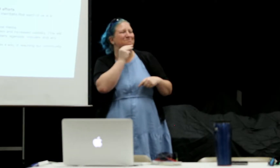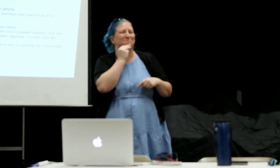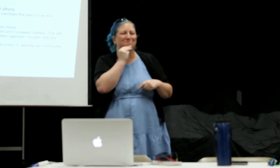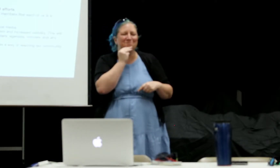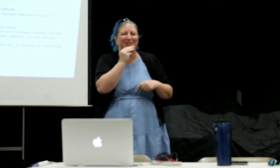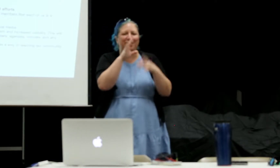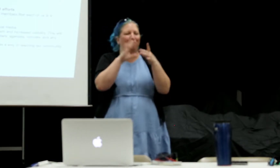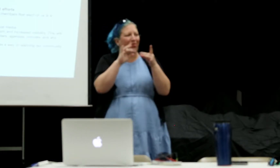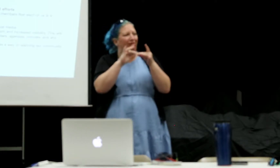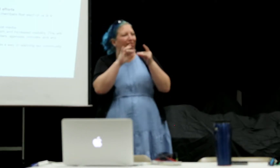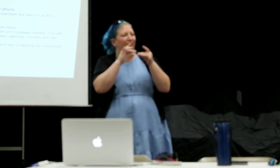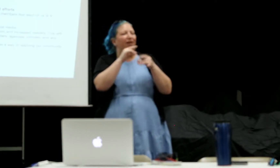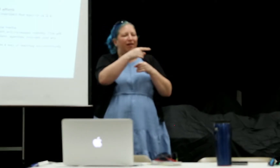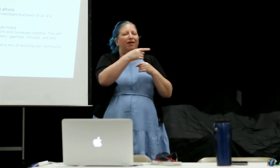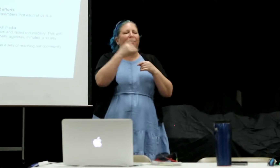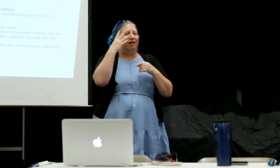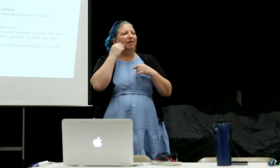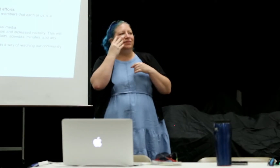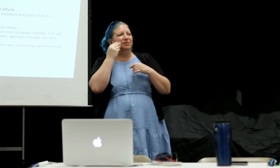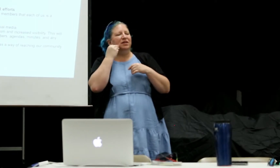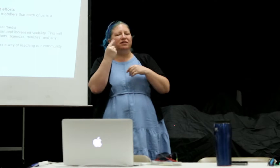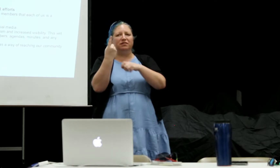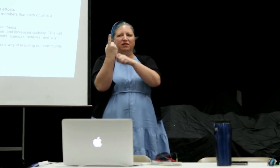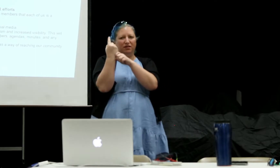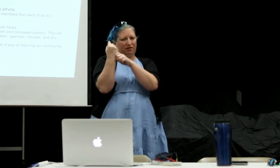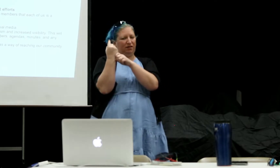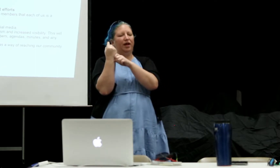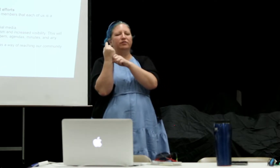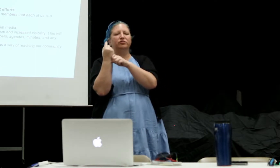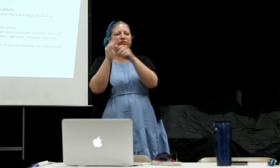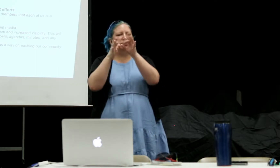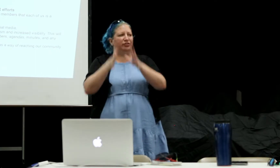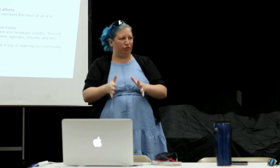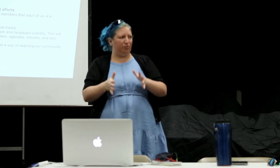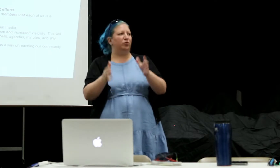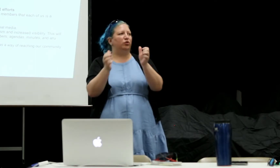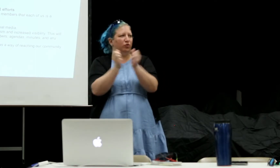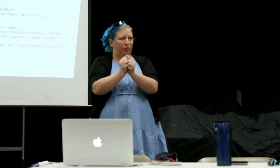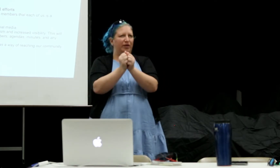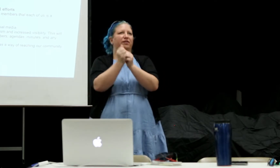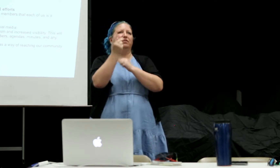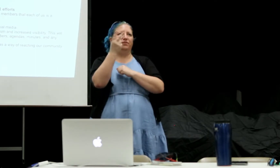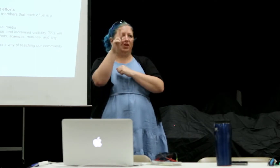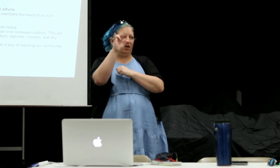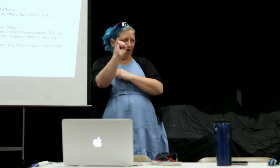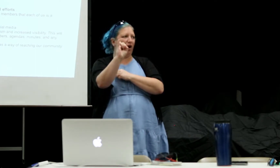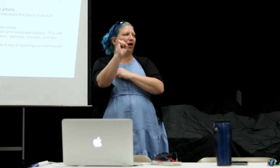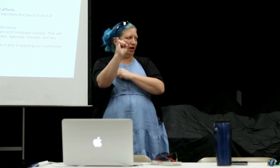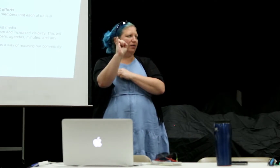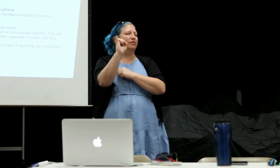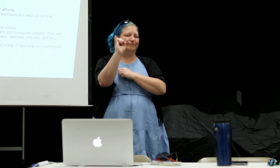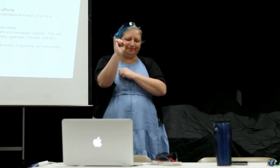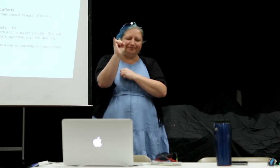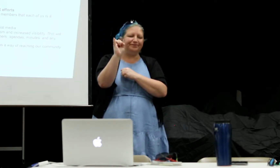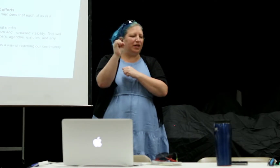And just based on what Michelle was commenting, I have seen a lot of that. Last year, we had